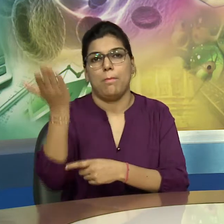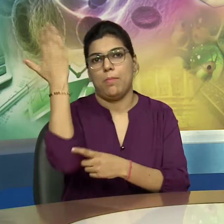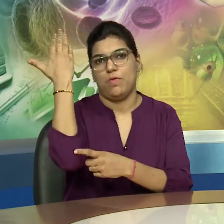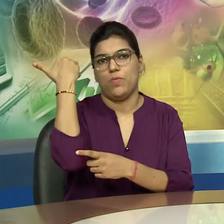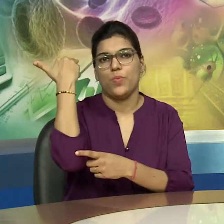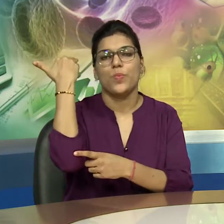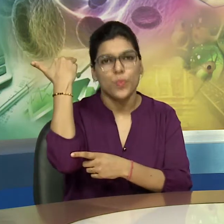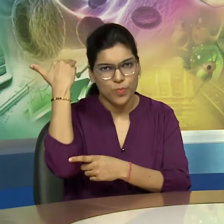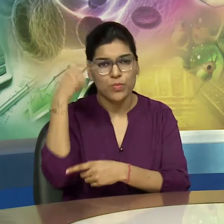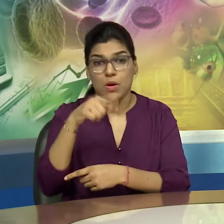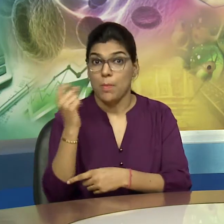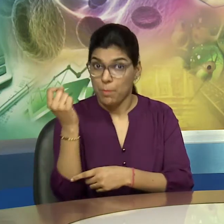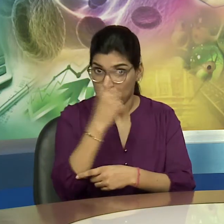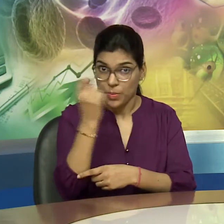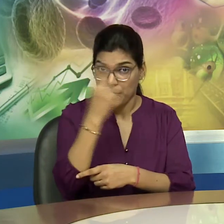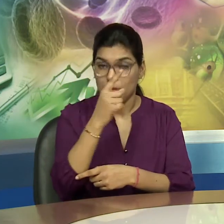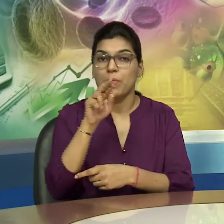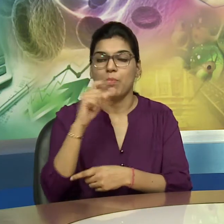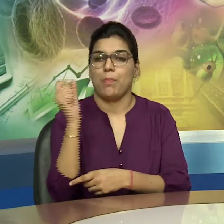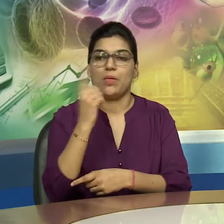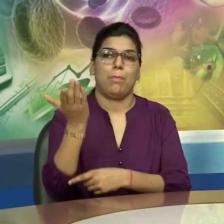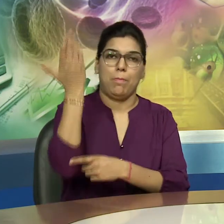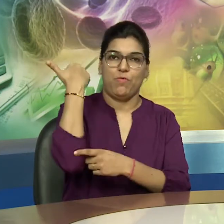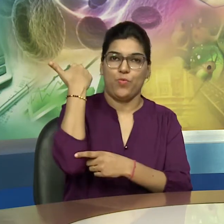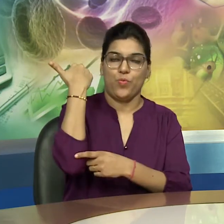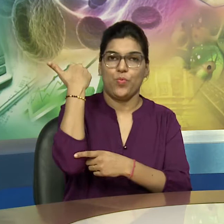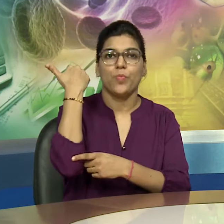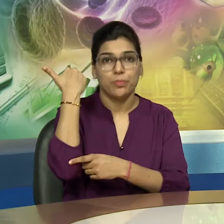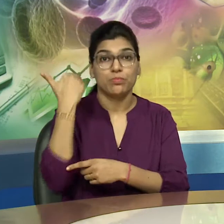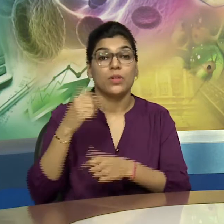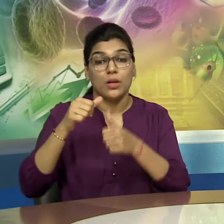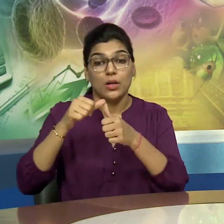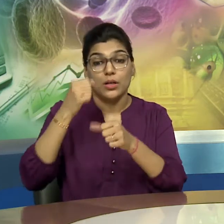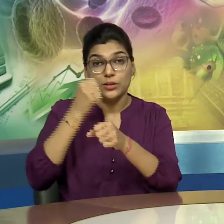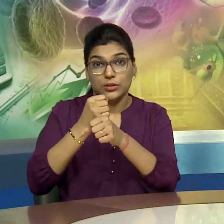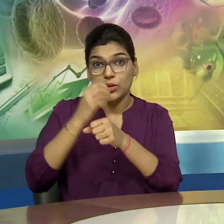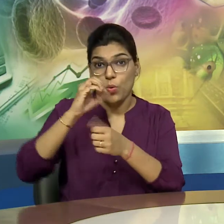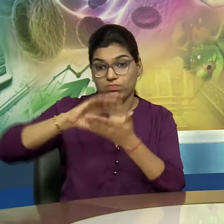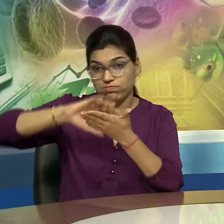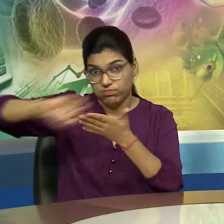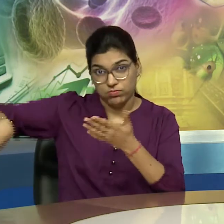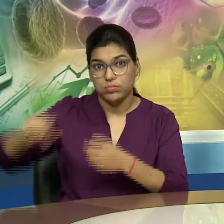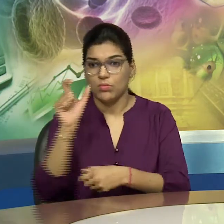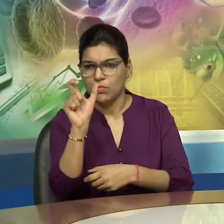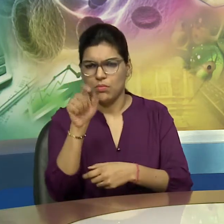third word is a month ago. It means if something is happening a particular